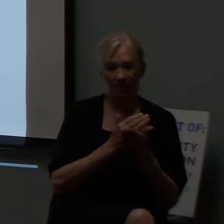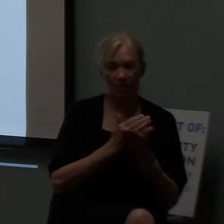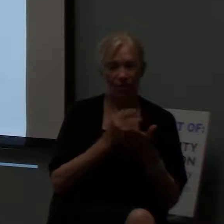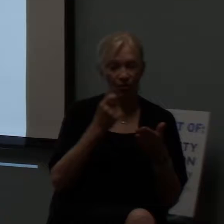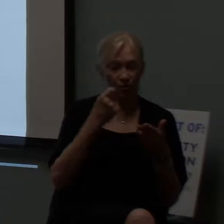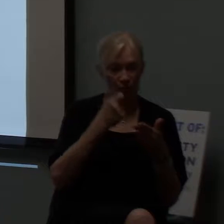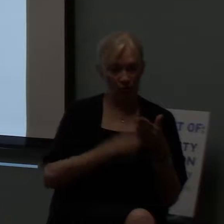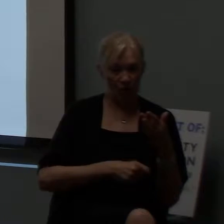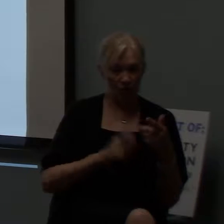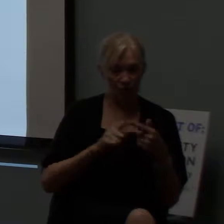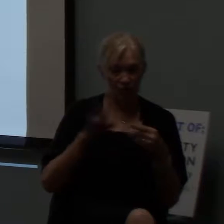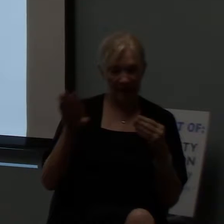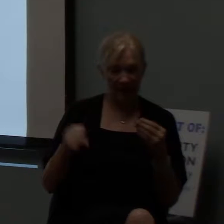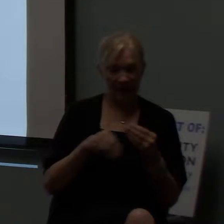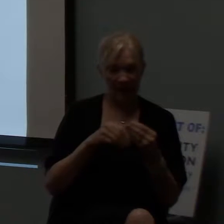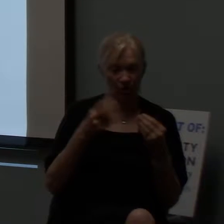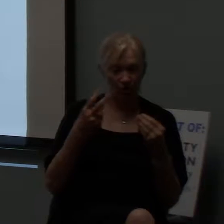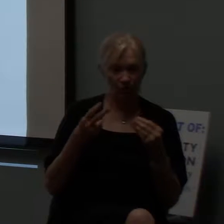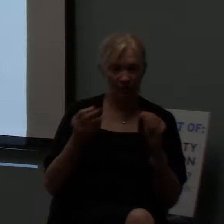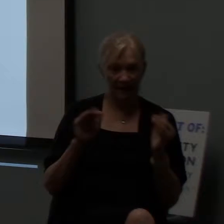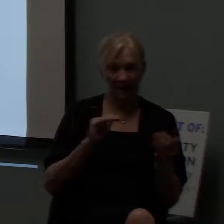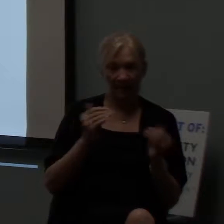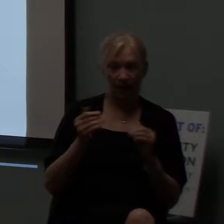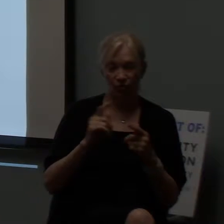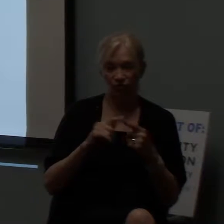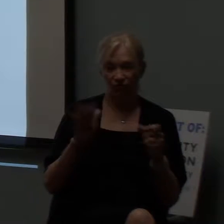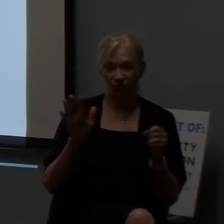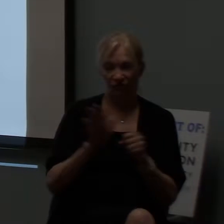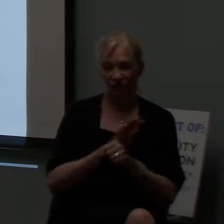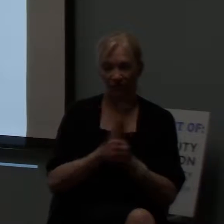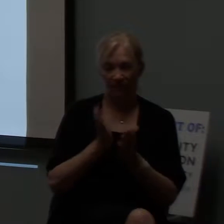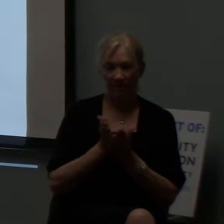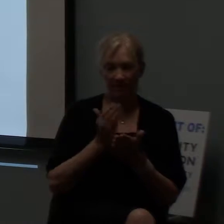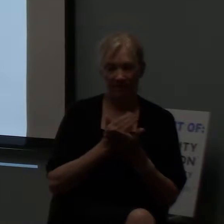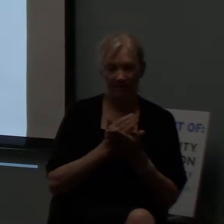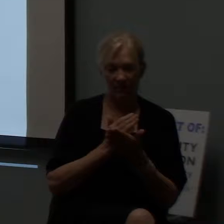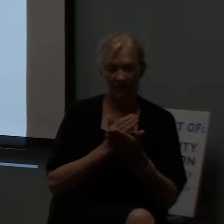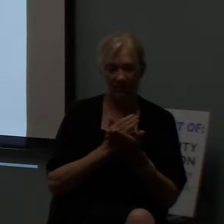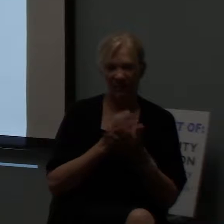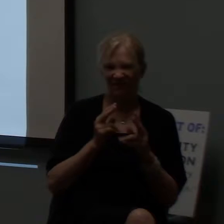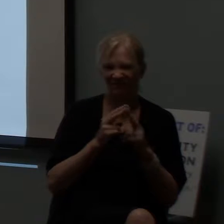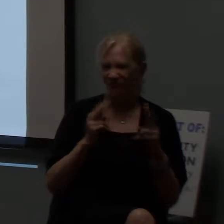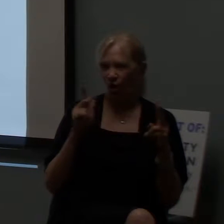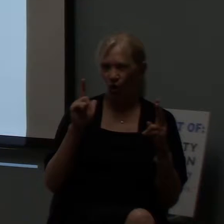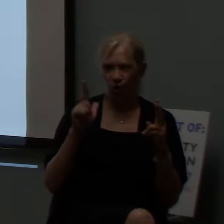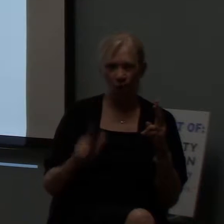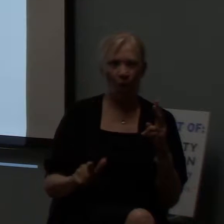adding 2 commissioners compared to the whole budget is relatively low.